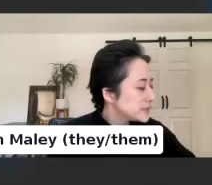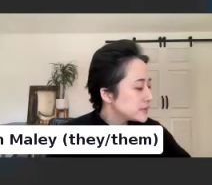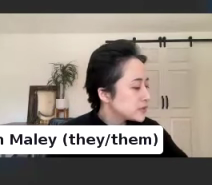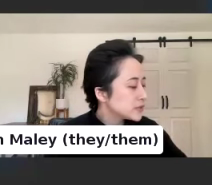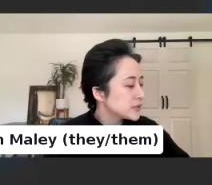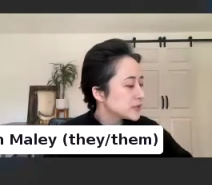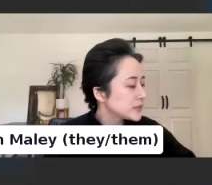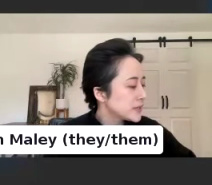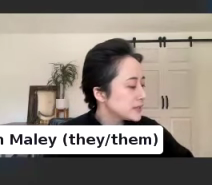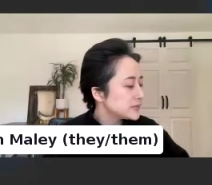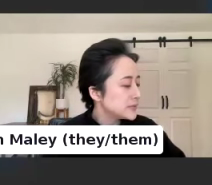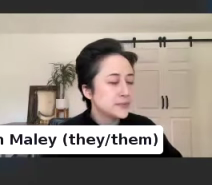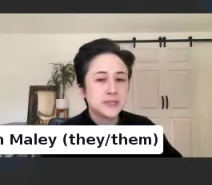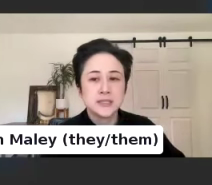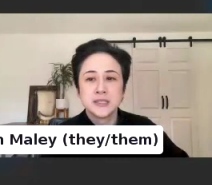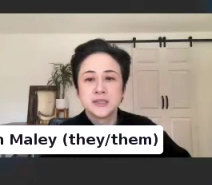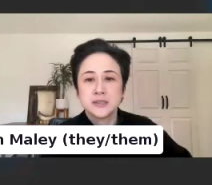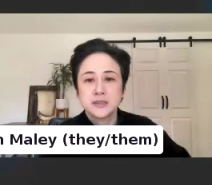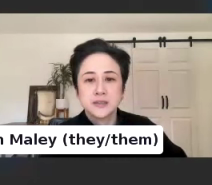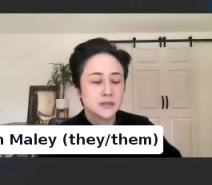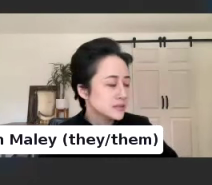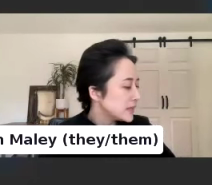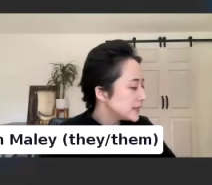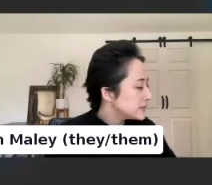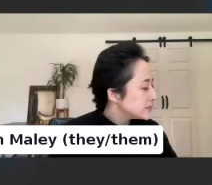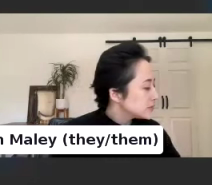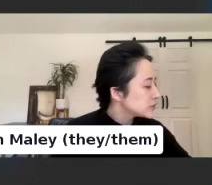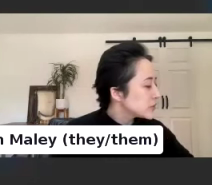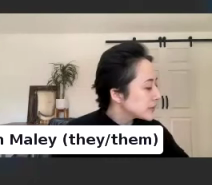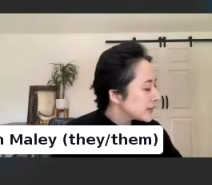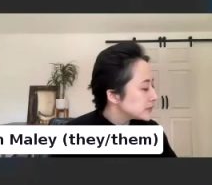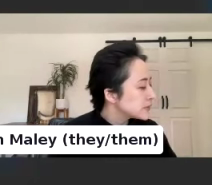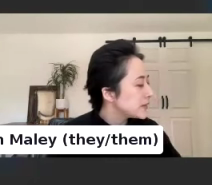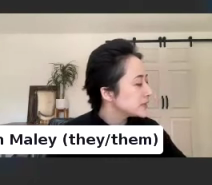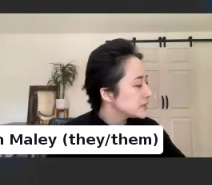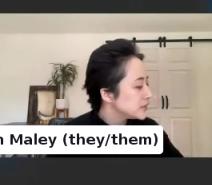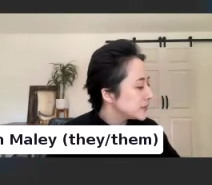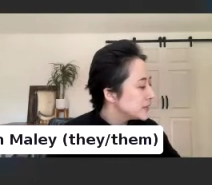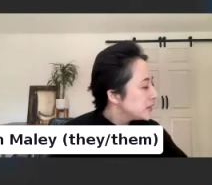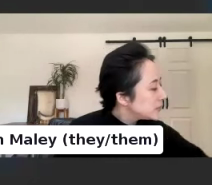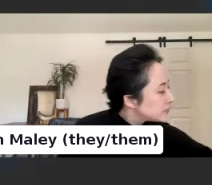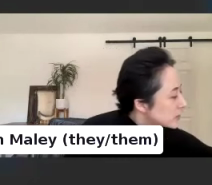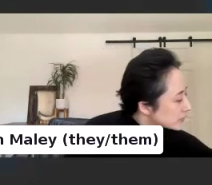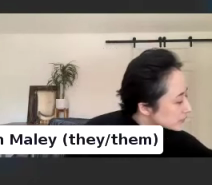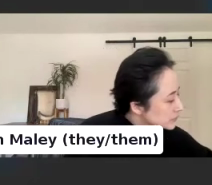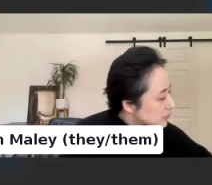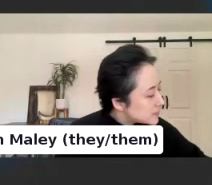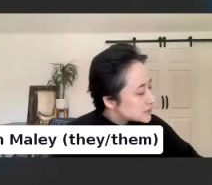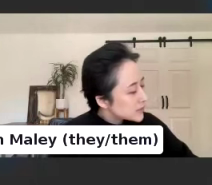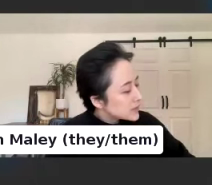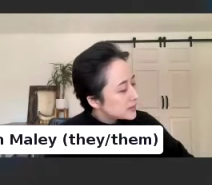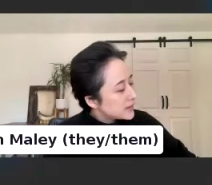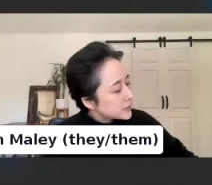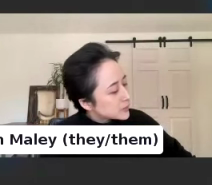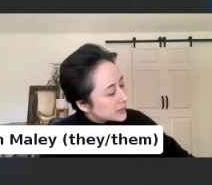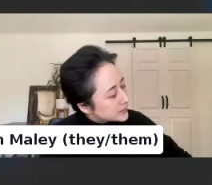to the wreath, this circular kind of infinity sign, just going around and around, continuing. We've gone through the whole